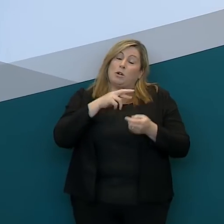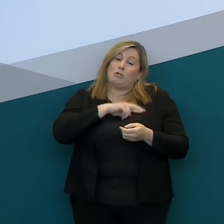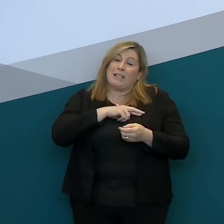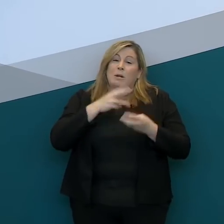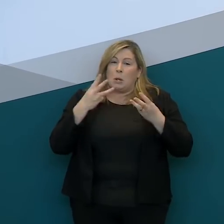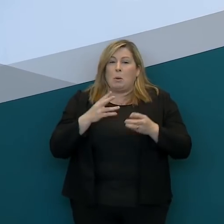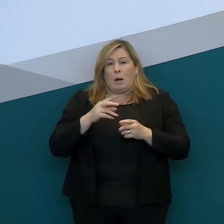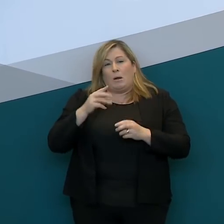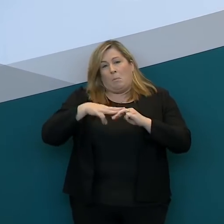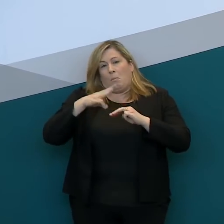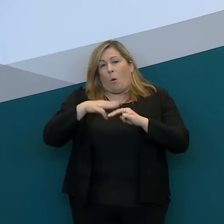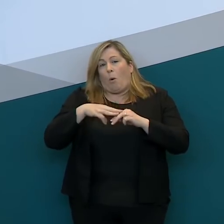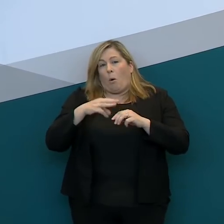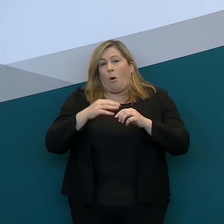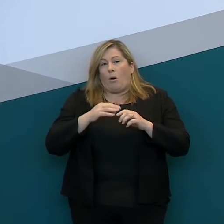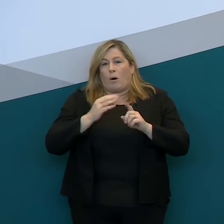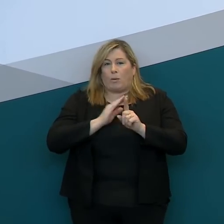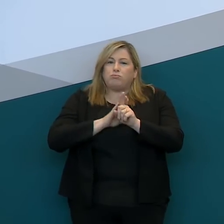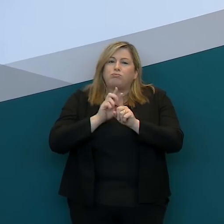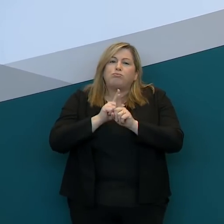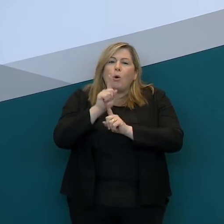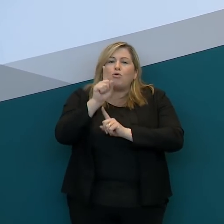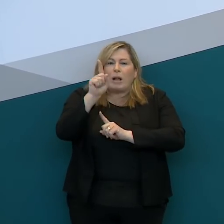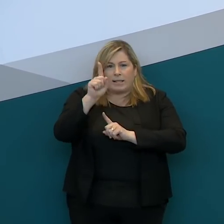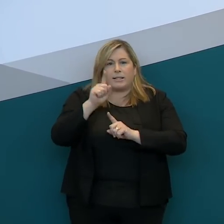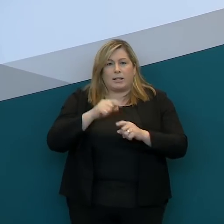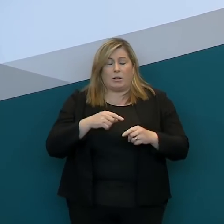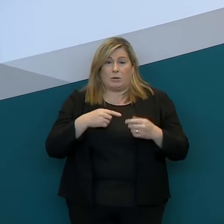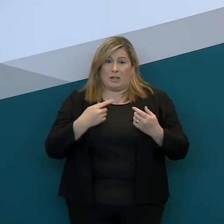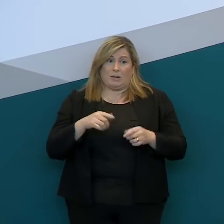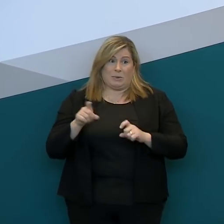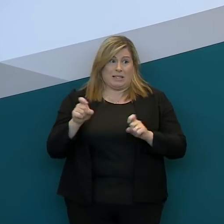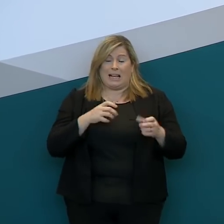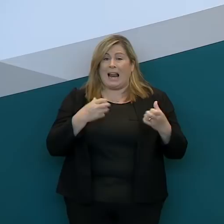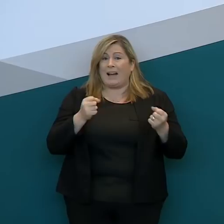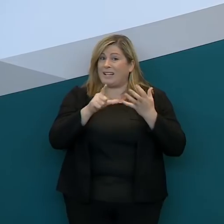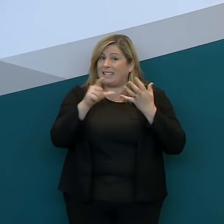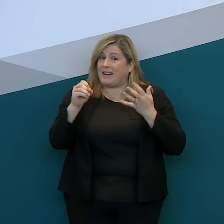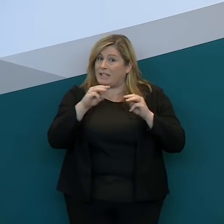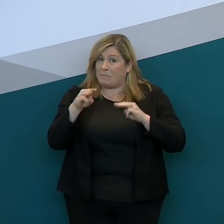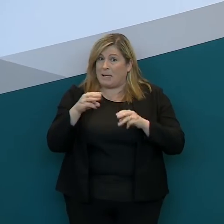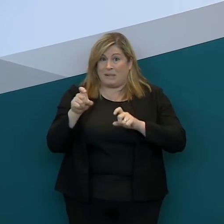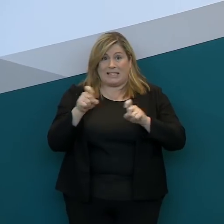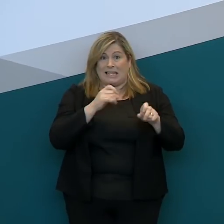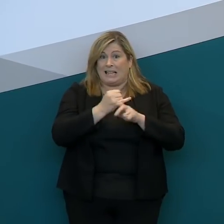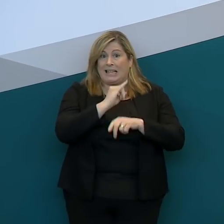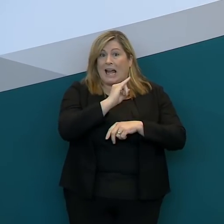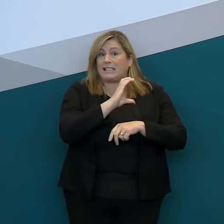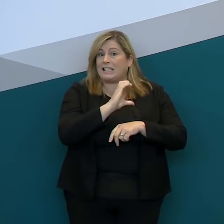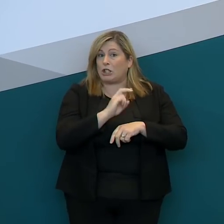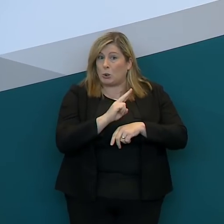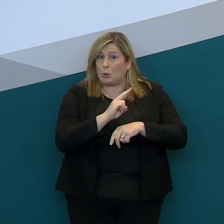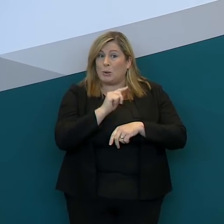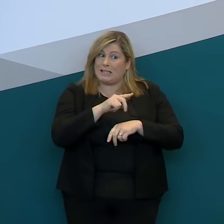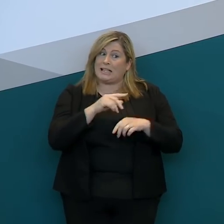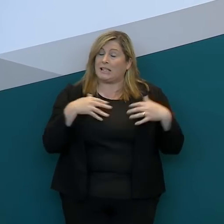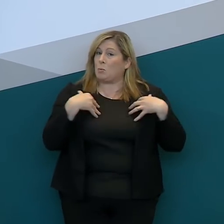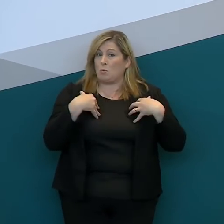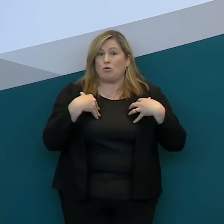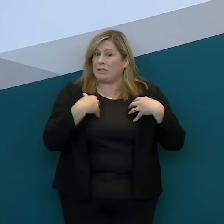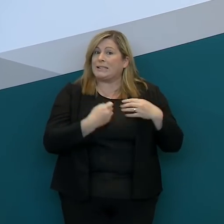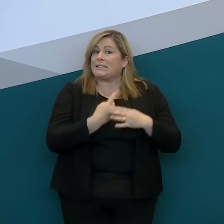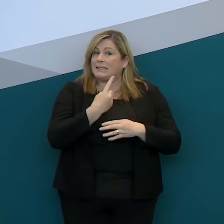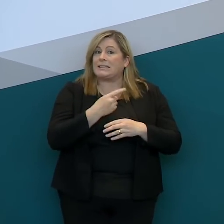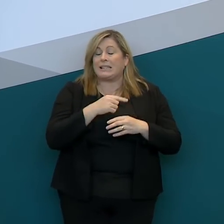I will still point to the fact that we have 70 people, or slightly over 70 people in intensive care units as of this morning, and almost 600